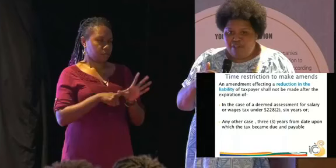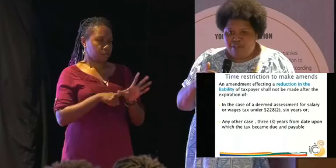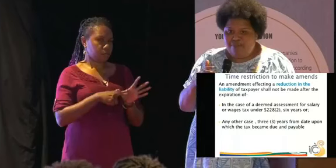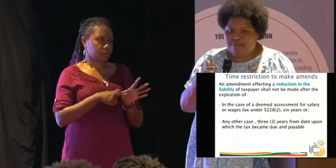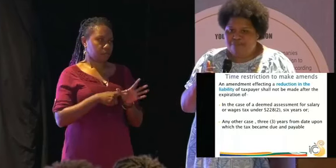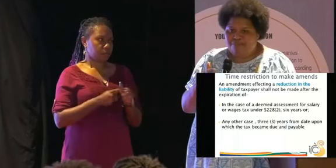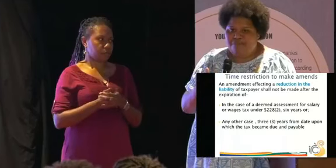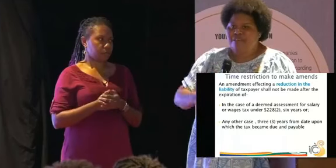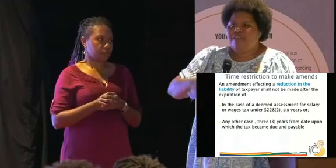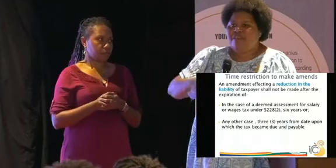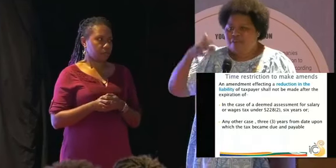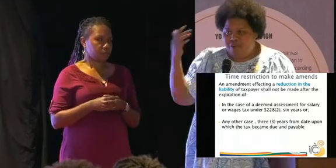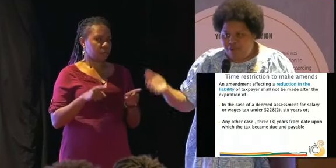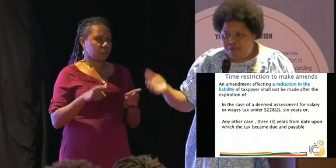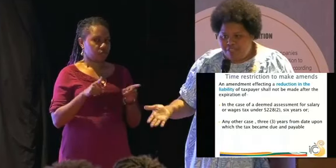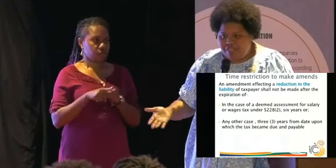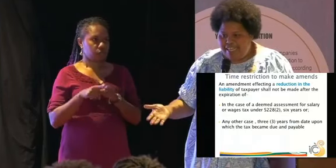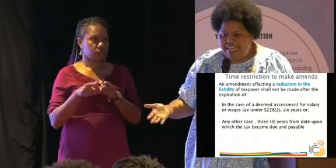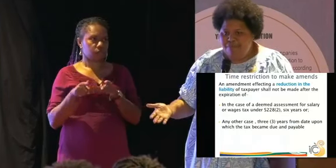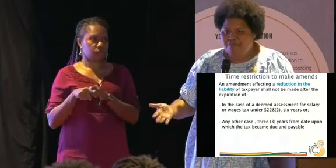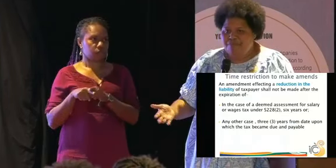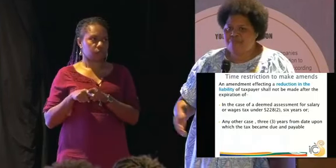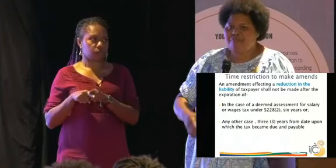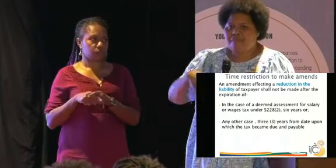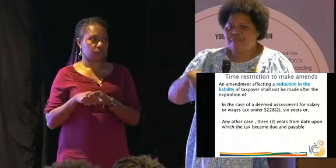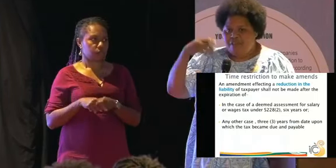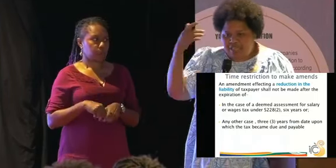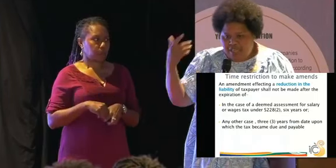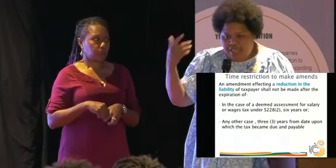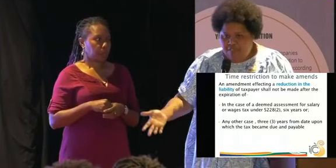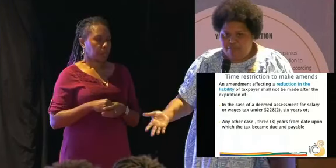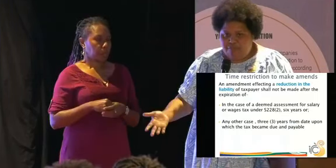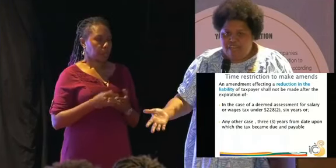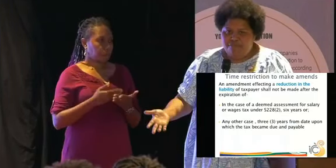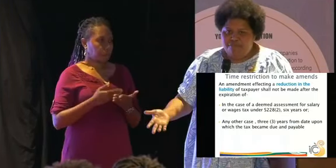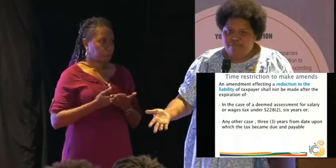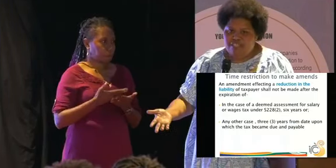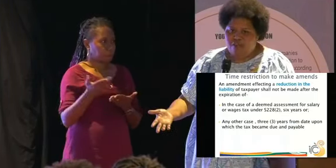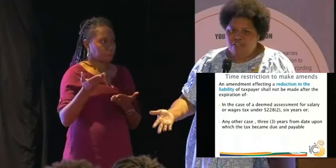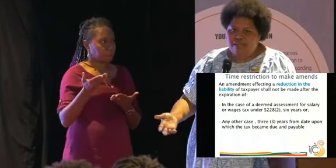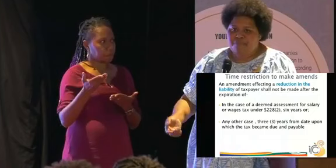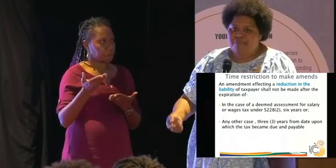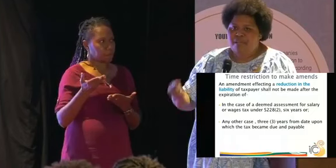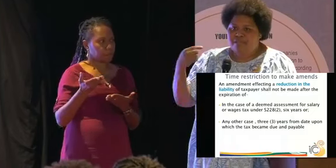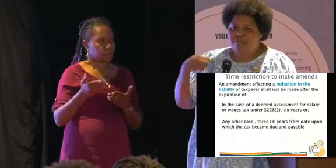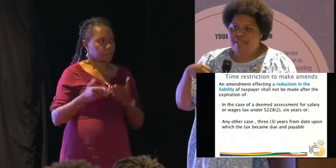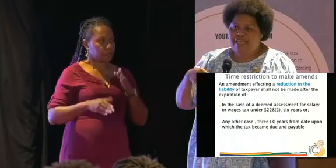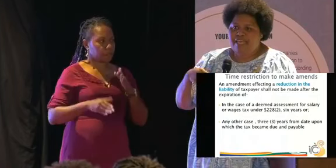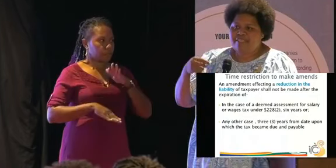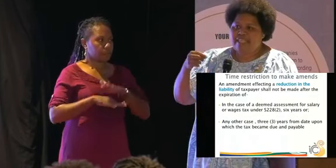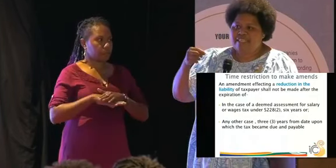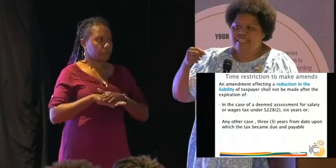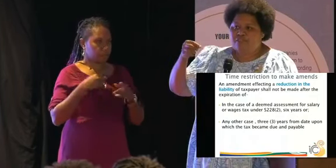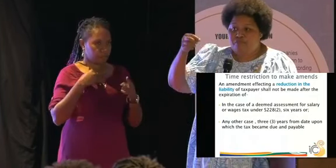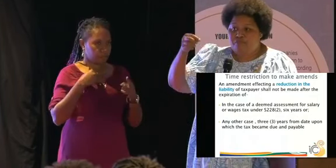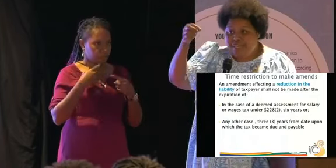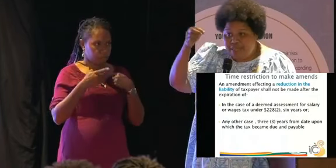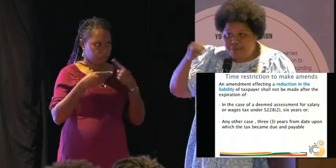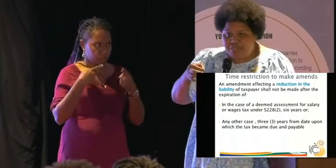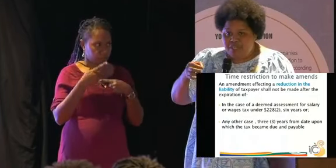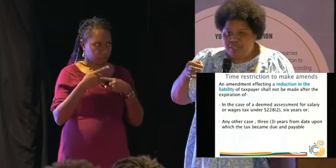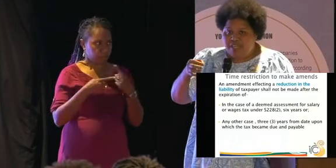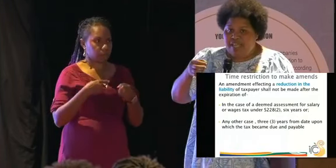that I'm talking about. You lodge the return, you've done the full disclosure. If we, the IRC, is going